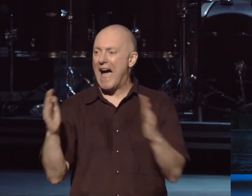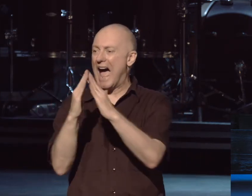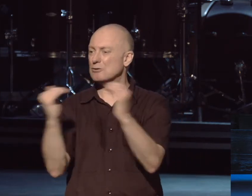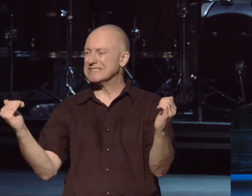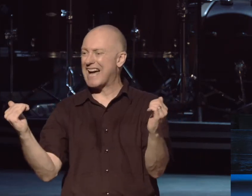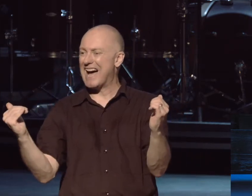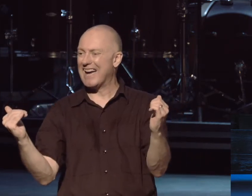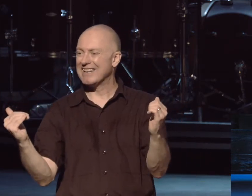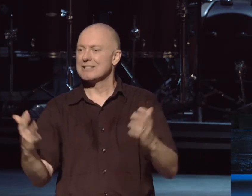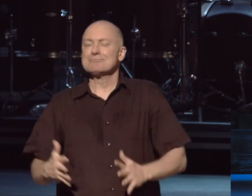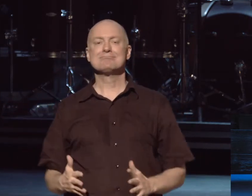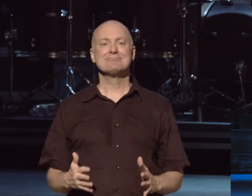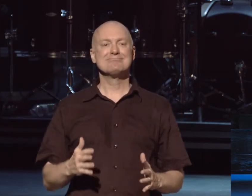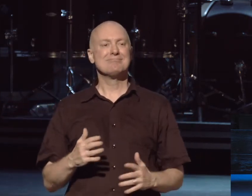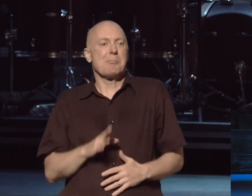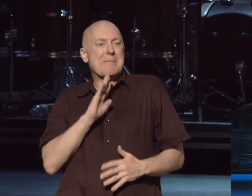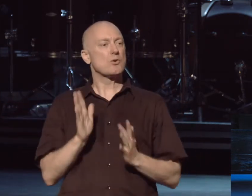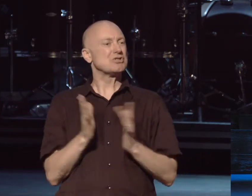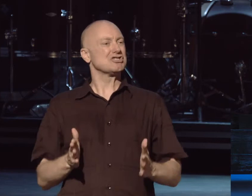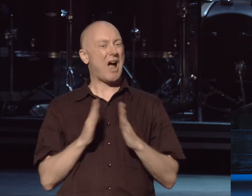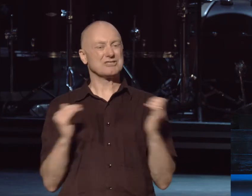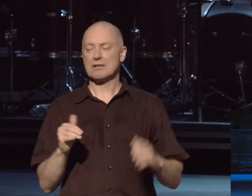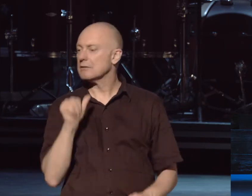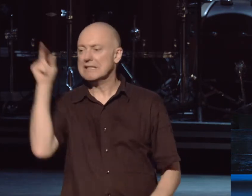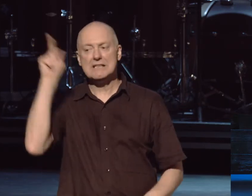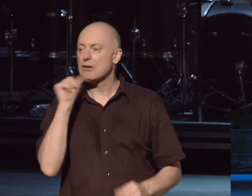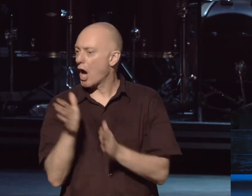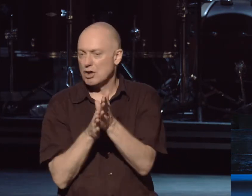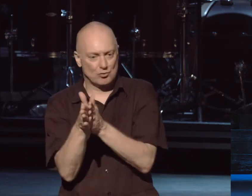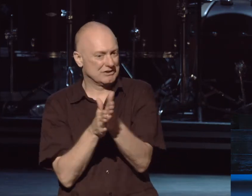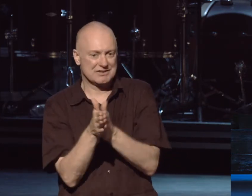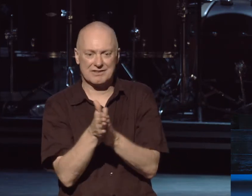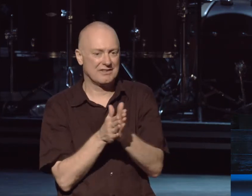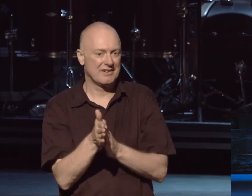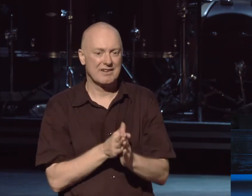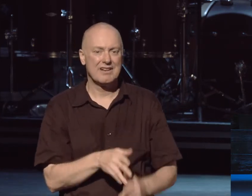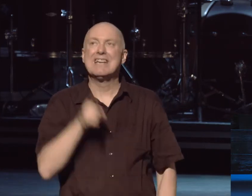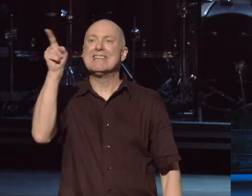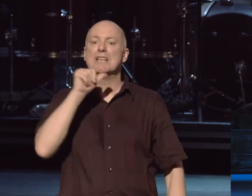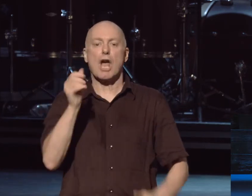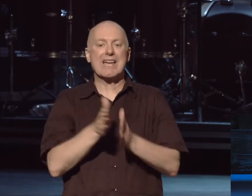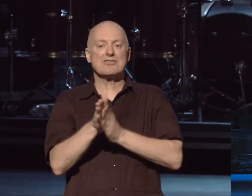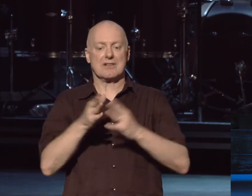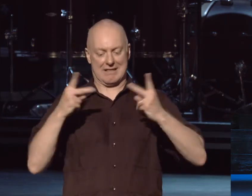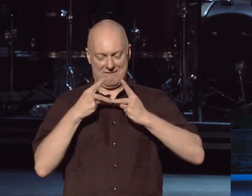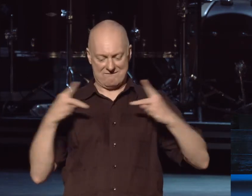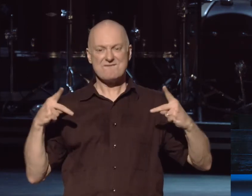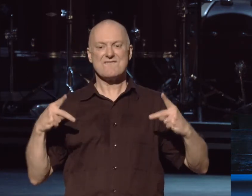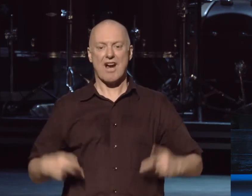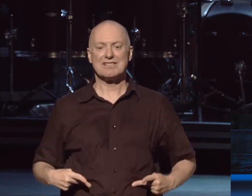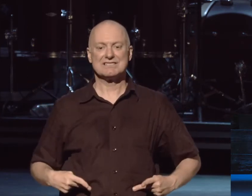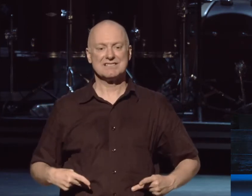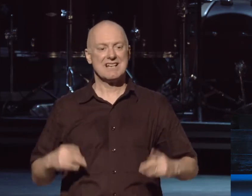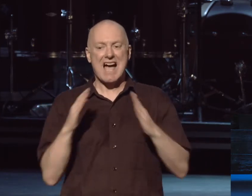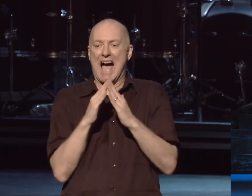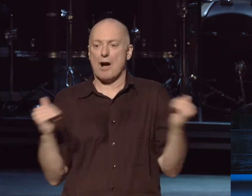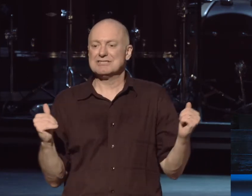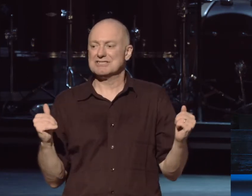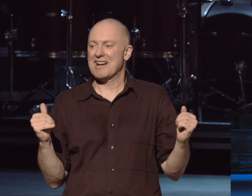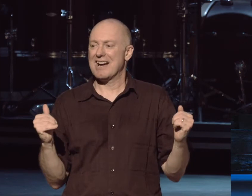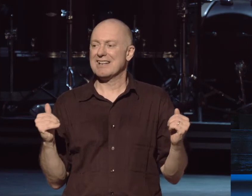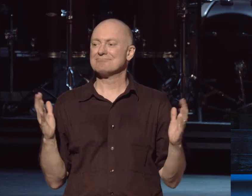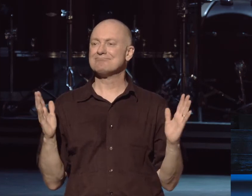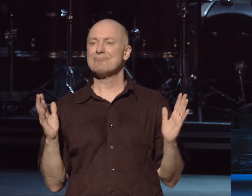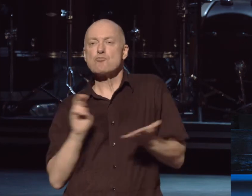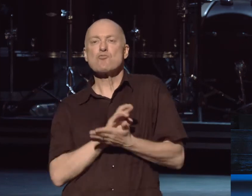Christianese. He is not into a pharisaical approach of outward self-righteous behavior. He doesn't